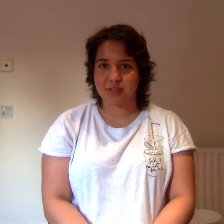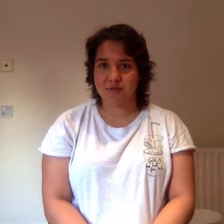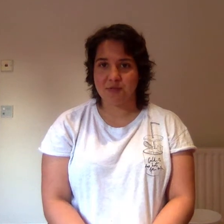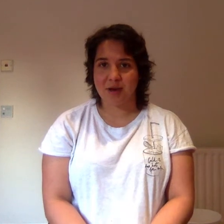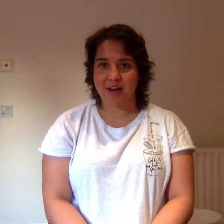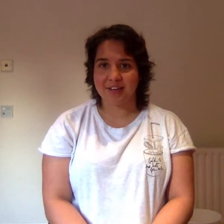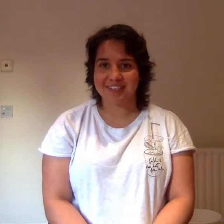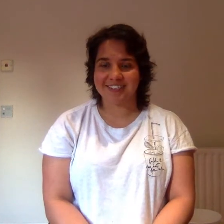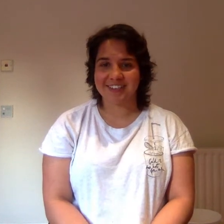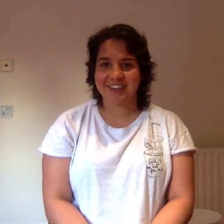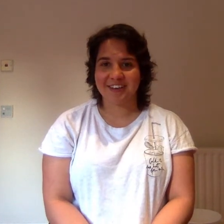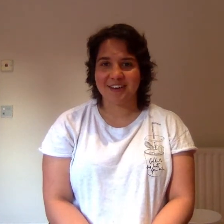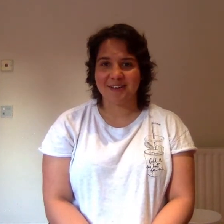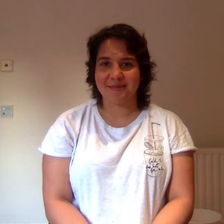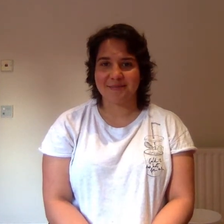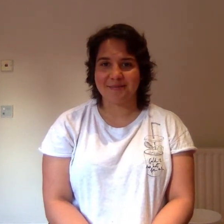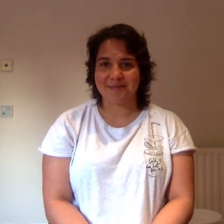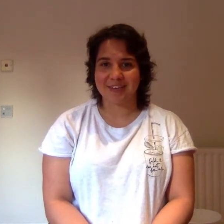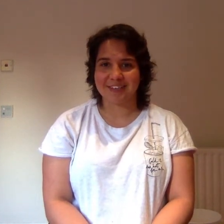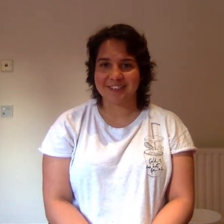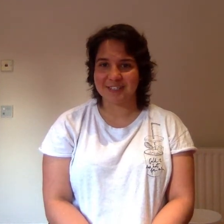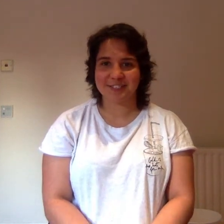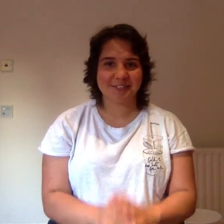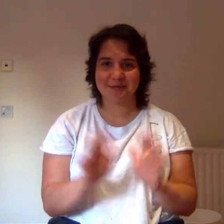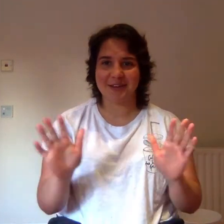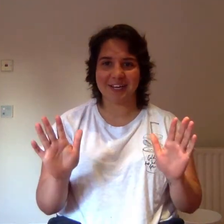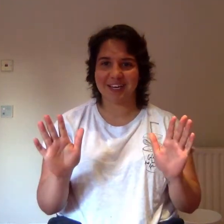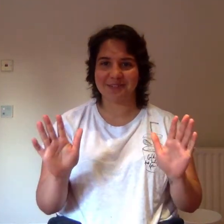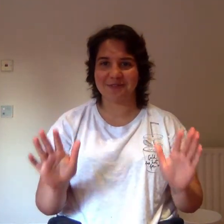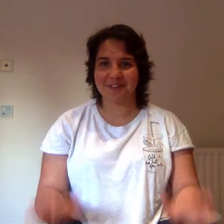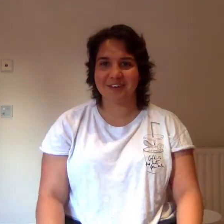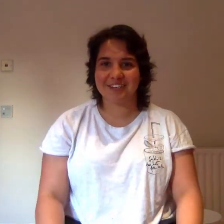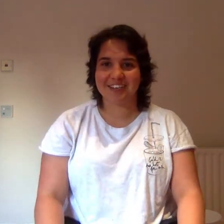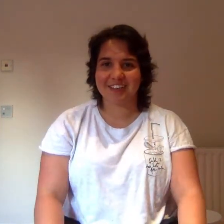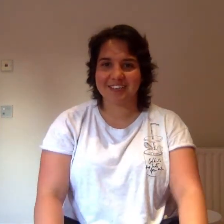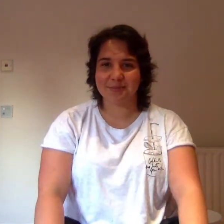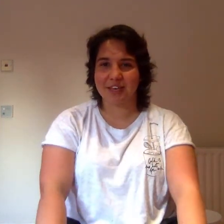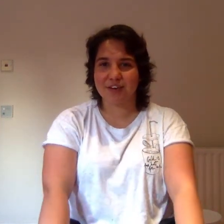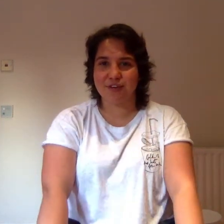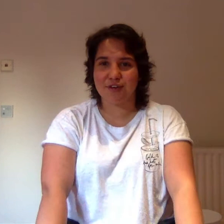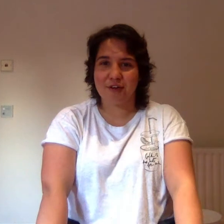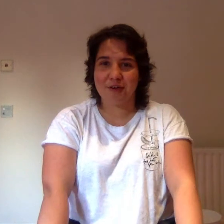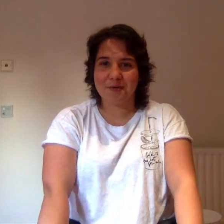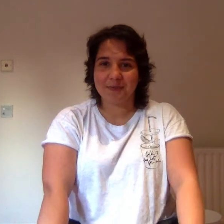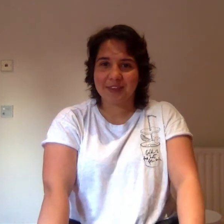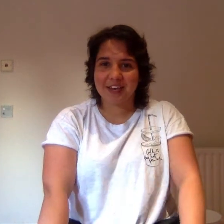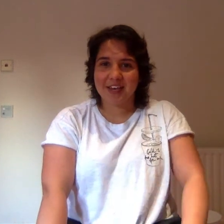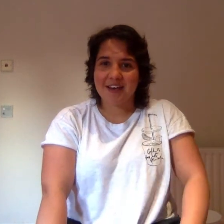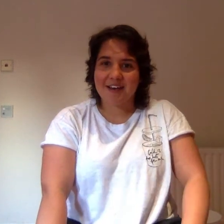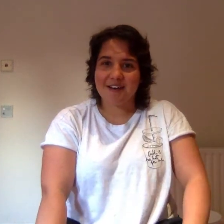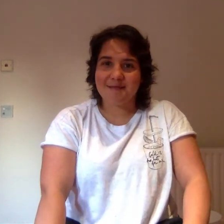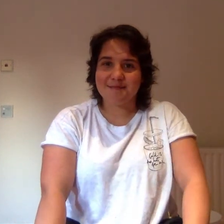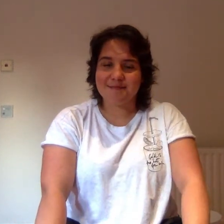from behind, because you just completely catch them off guard, and that's a big no-no.